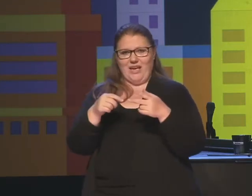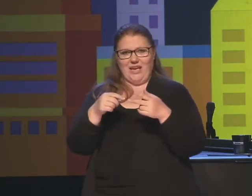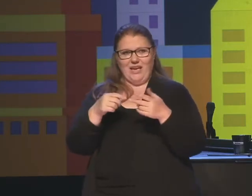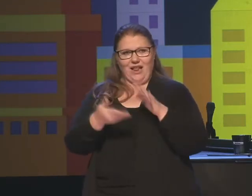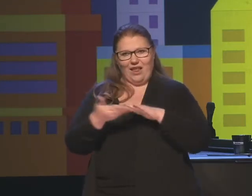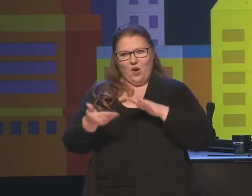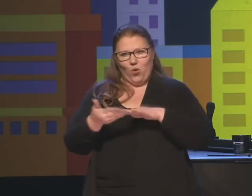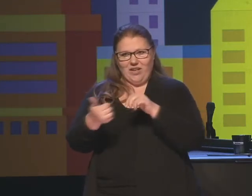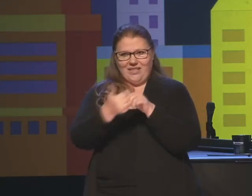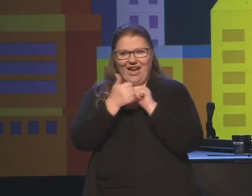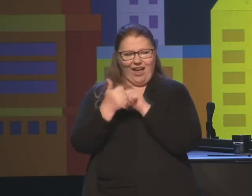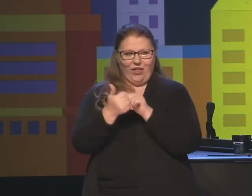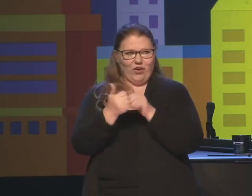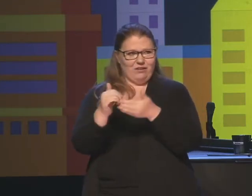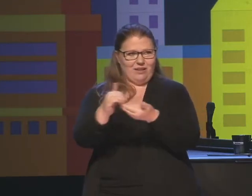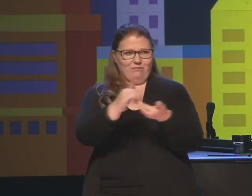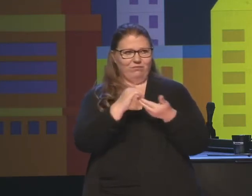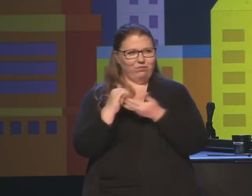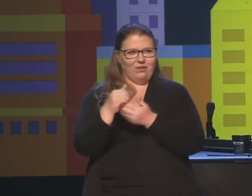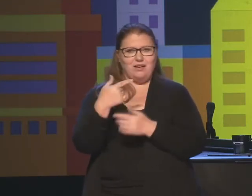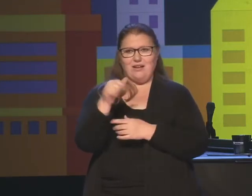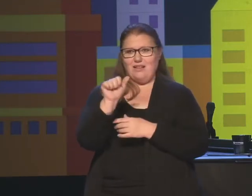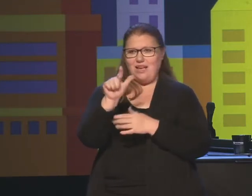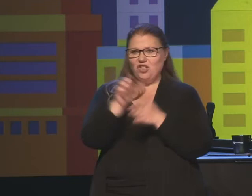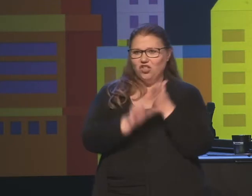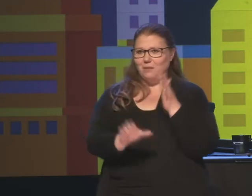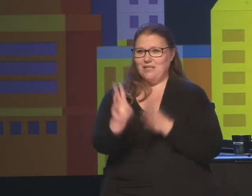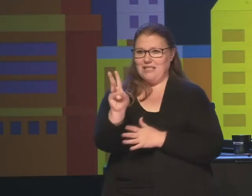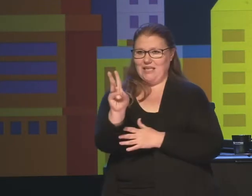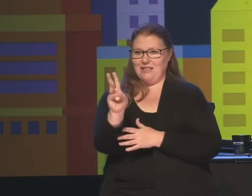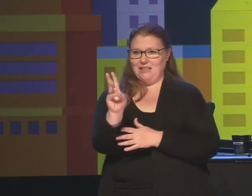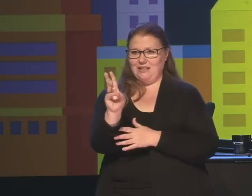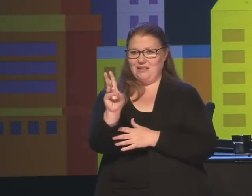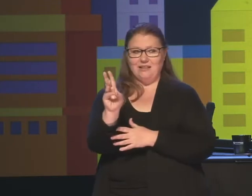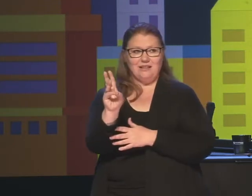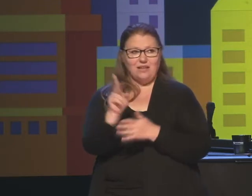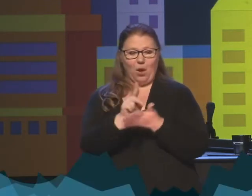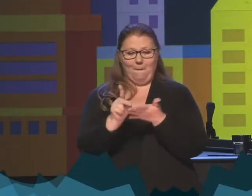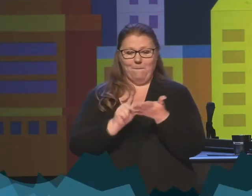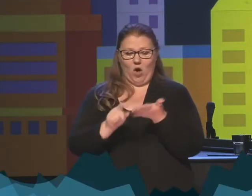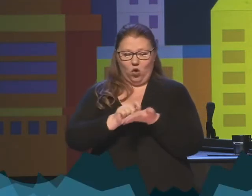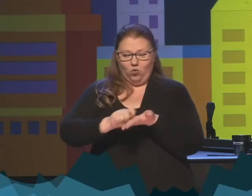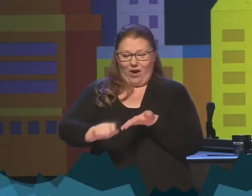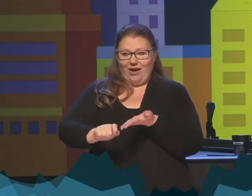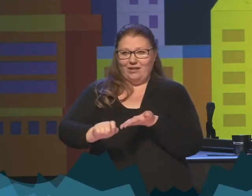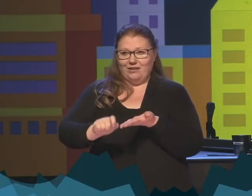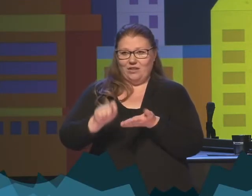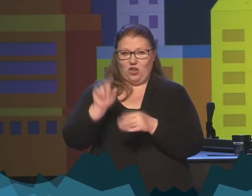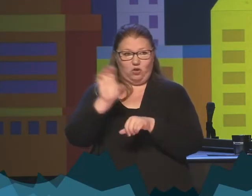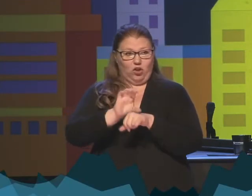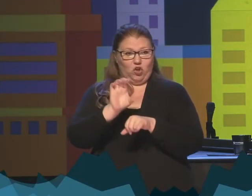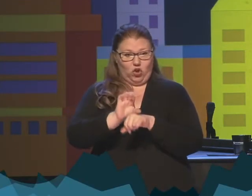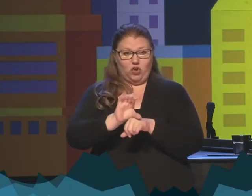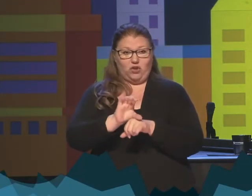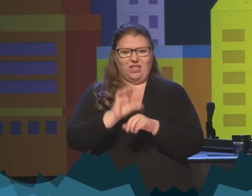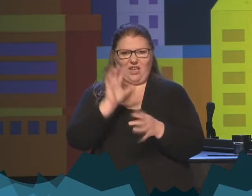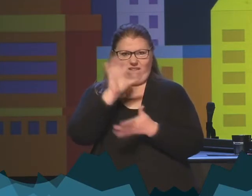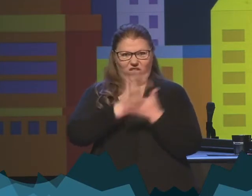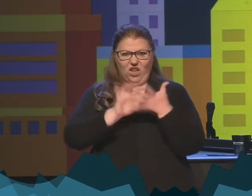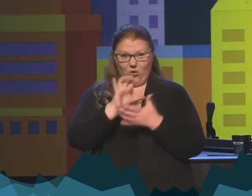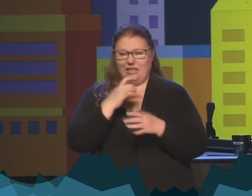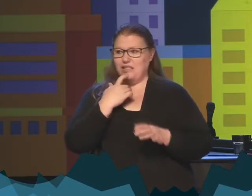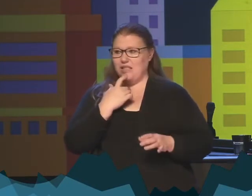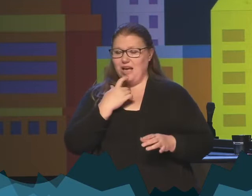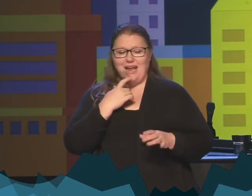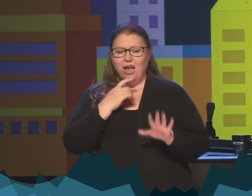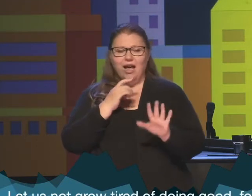tandem. Galatians chapter 6, Paul writes to a church that's confused, and he says,